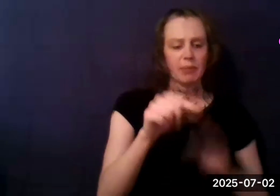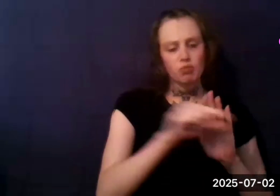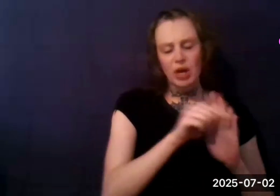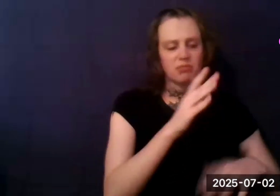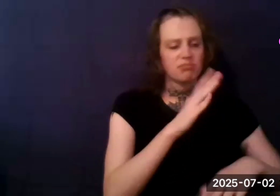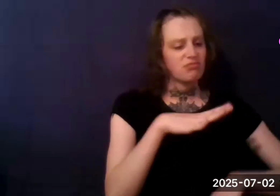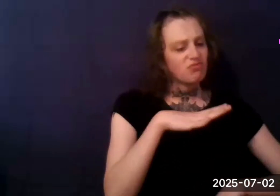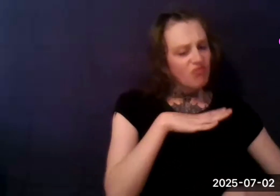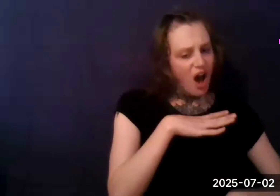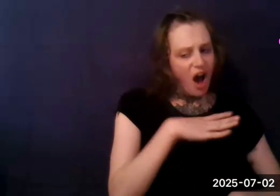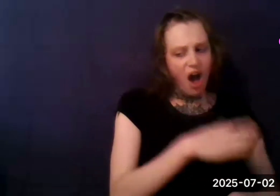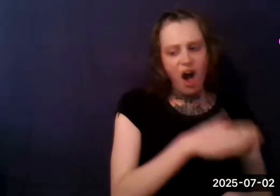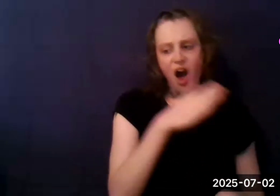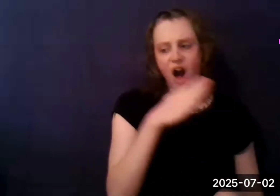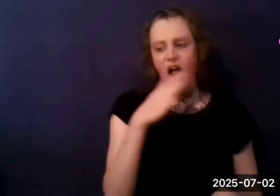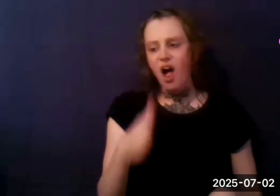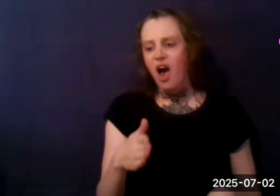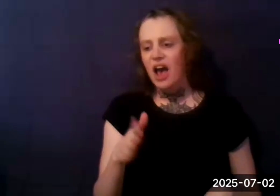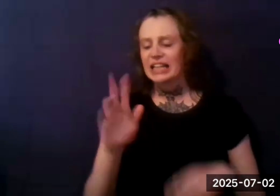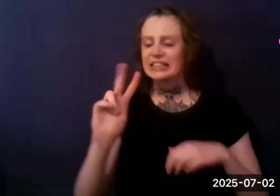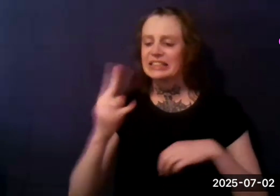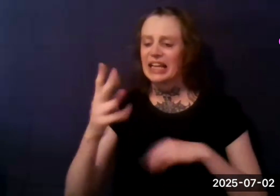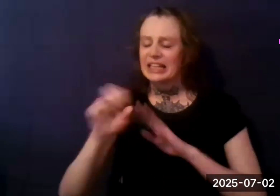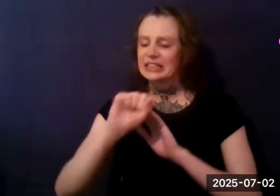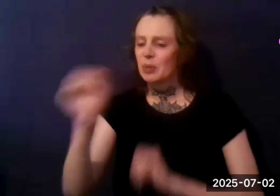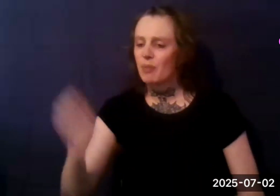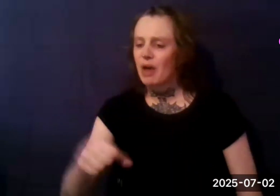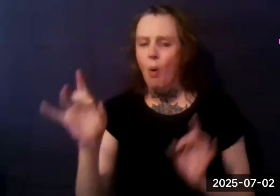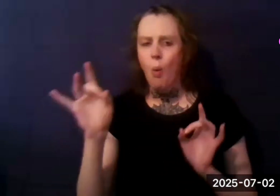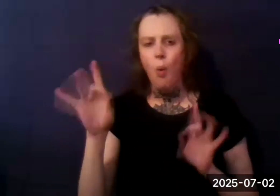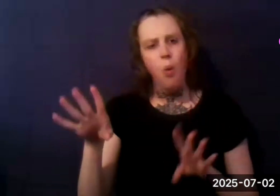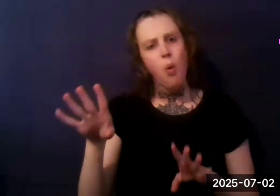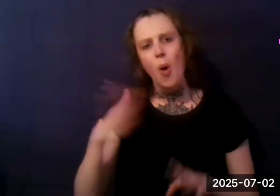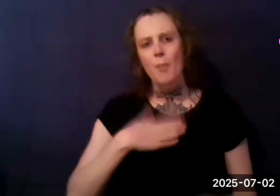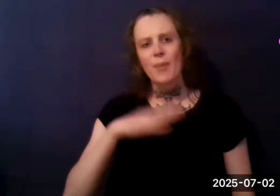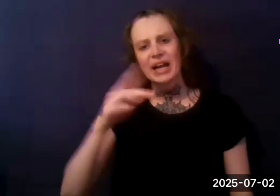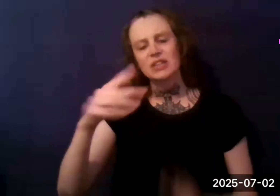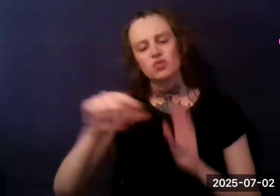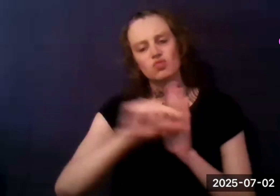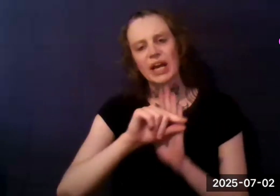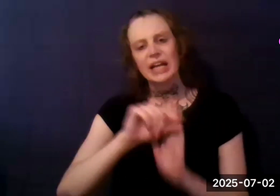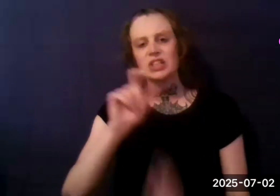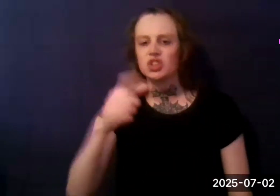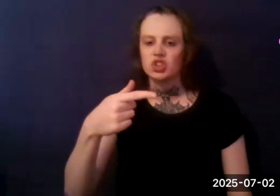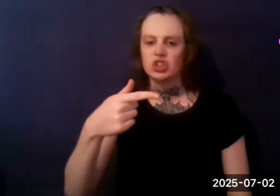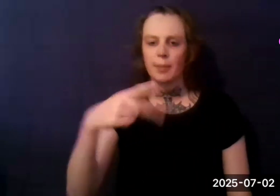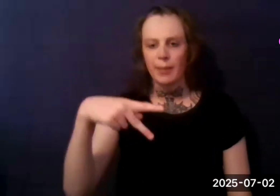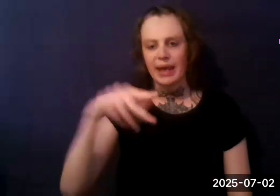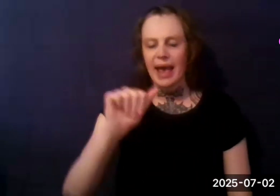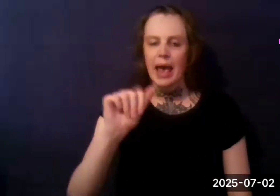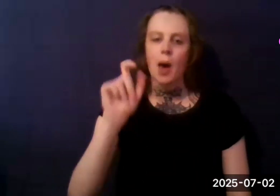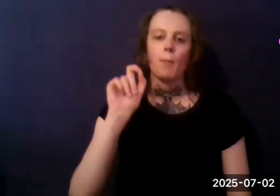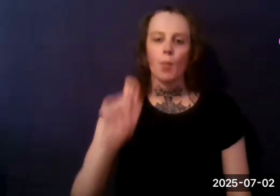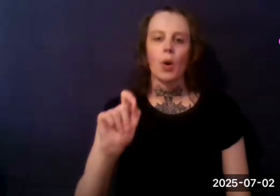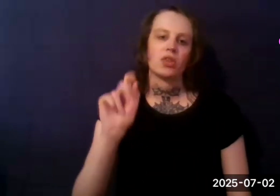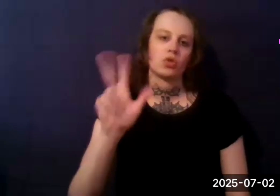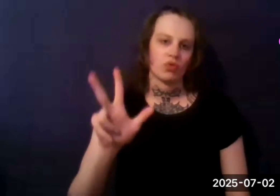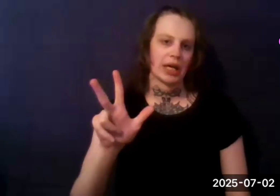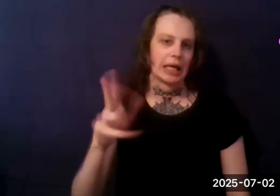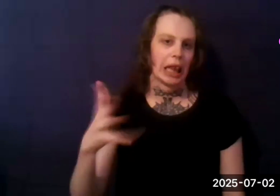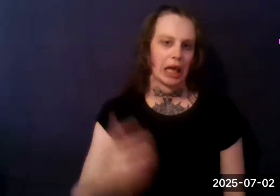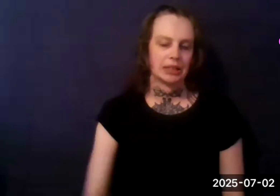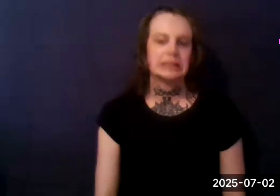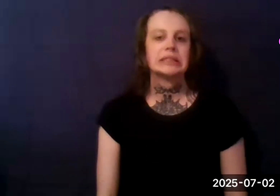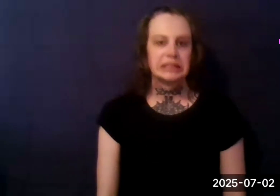possible. And so they said like, okay, you can't stay at this school. And then the Canadian government was like, so if you want to like get into